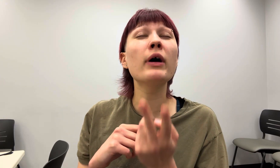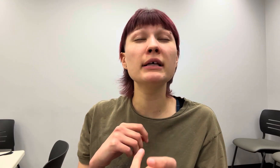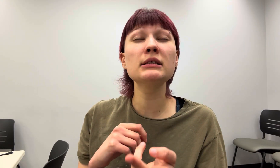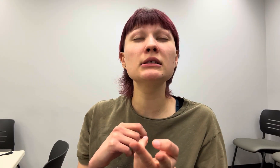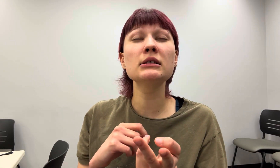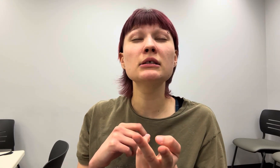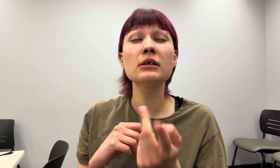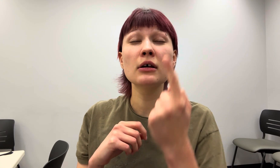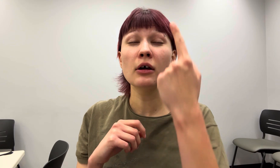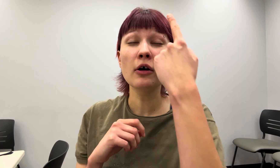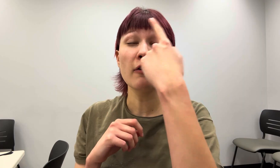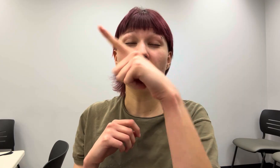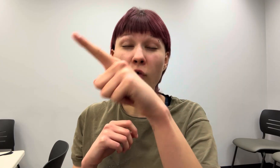voice for